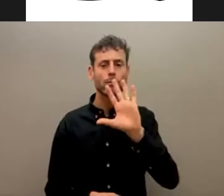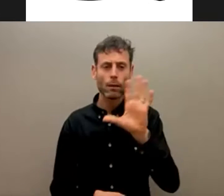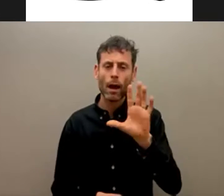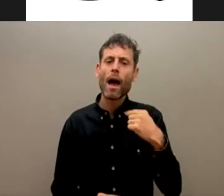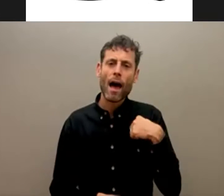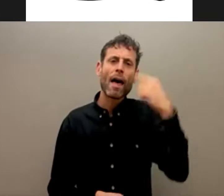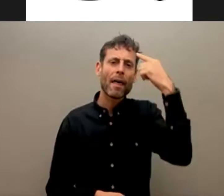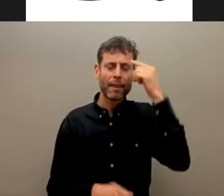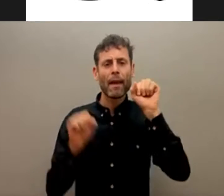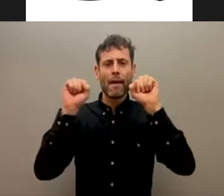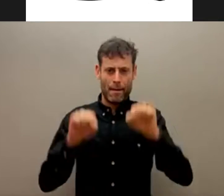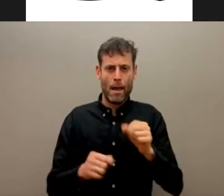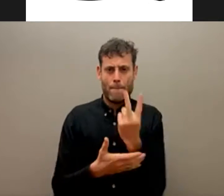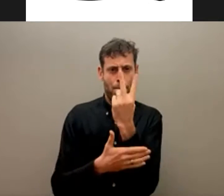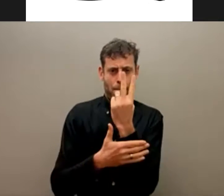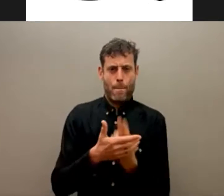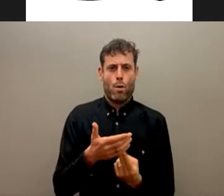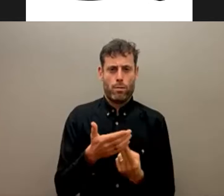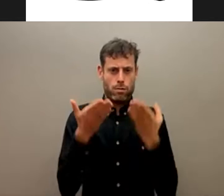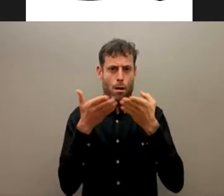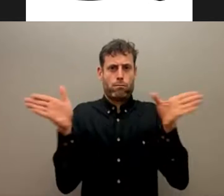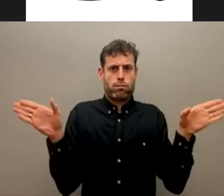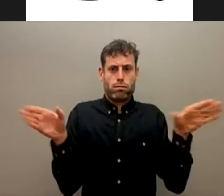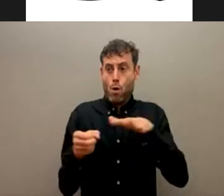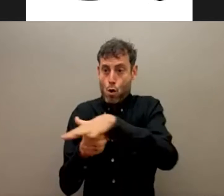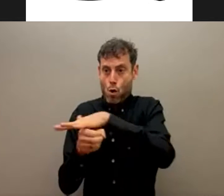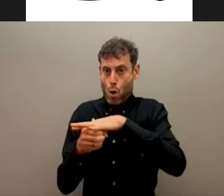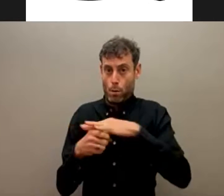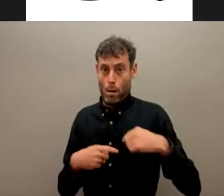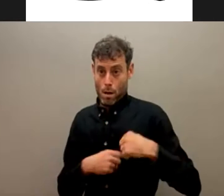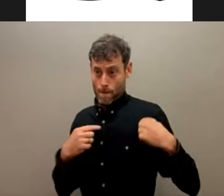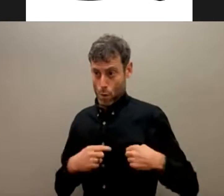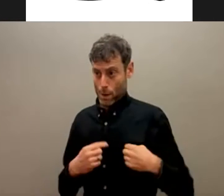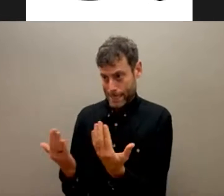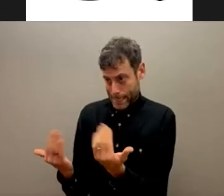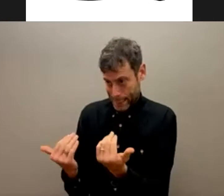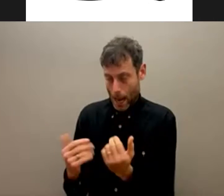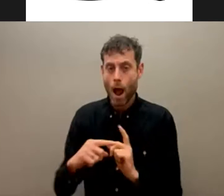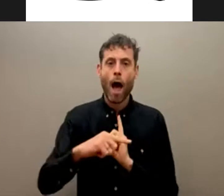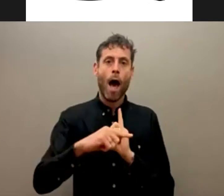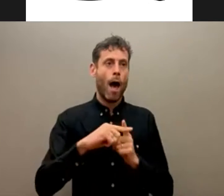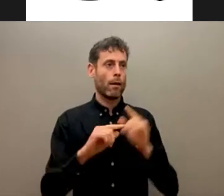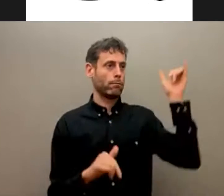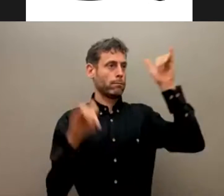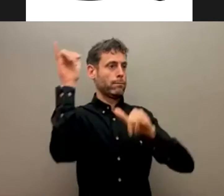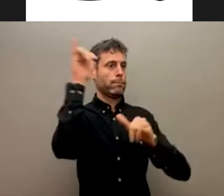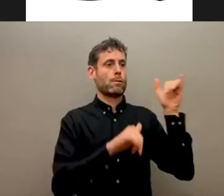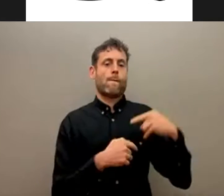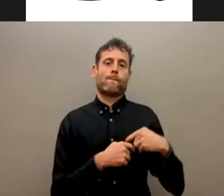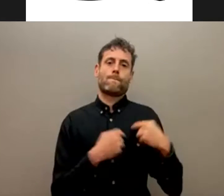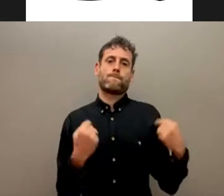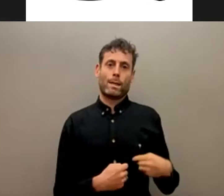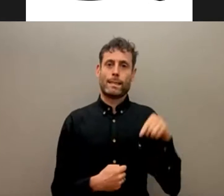international volunteering and having genuine development in place. And among other things, there is